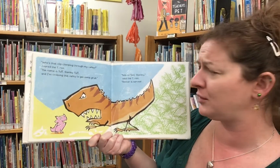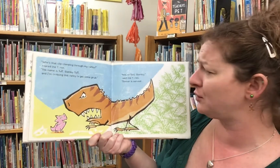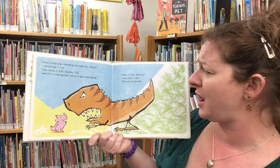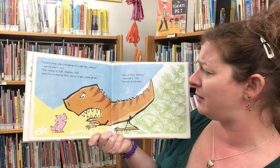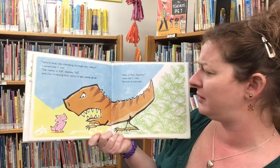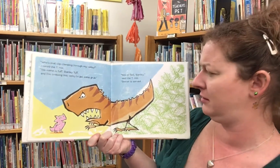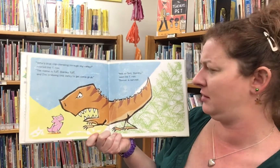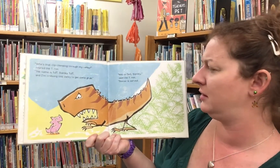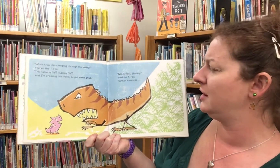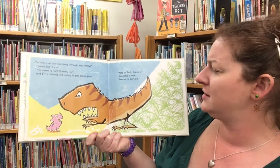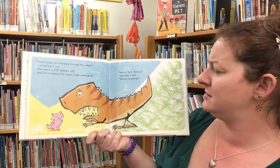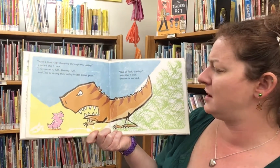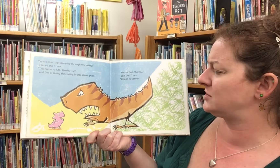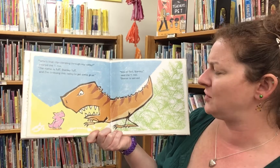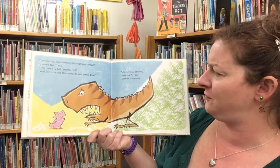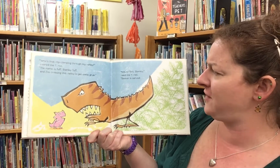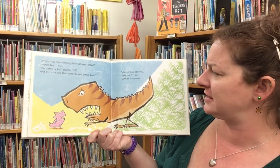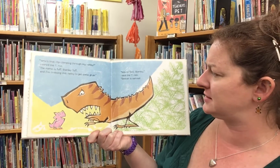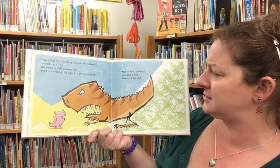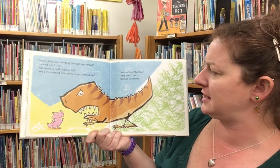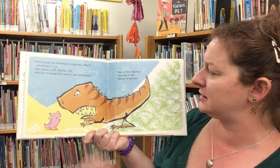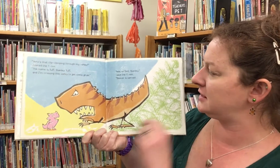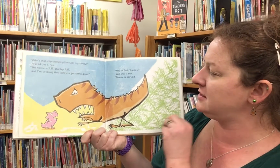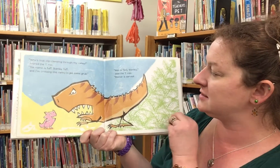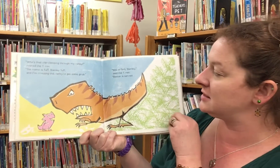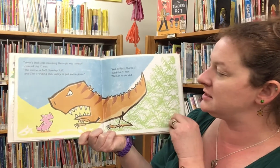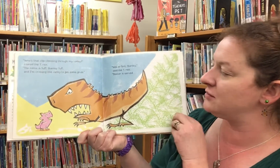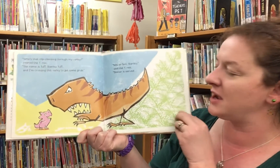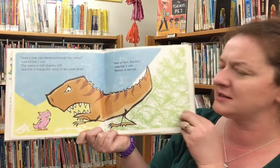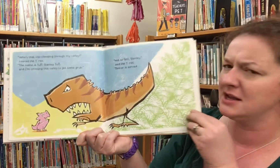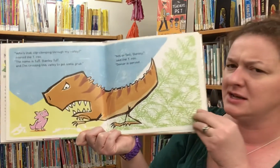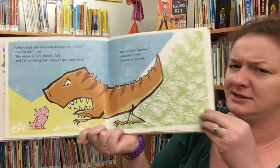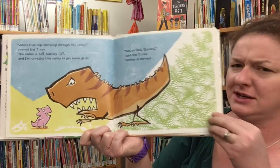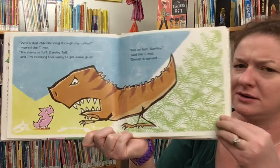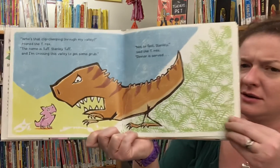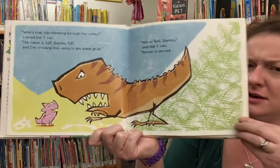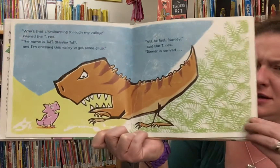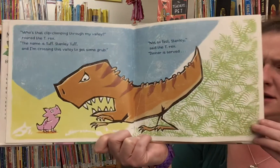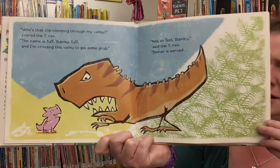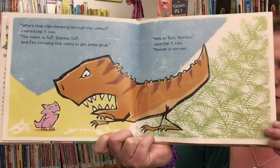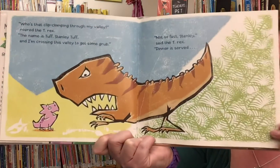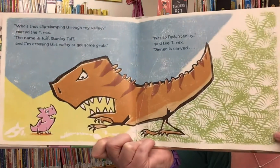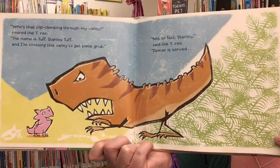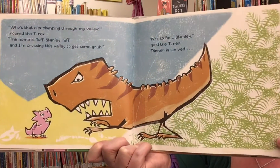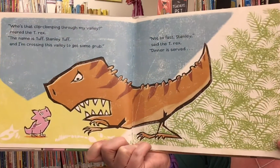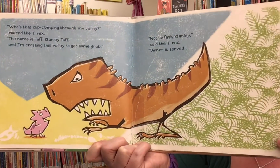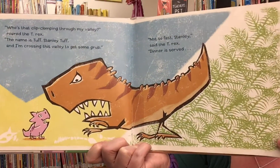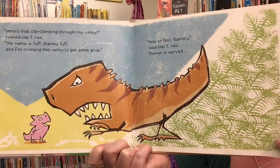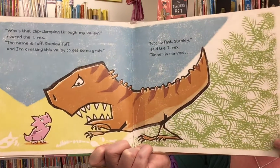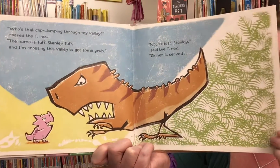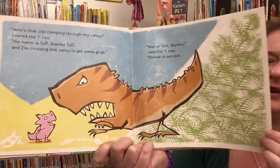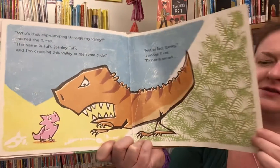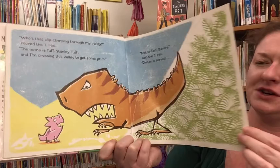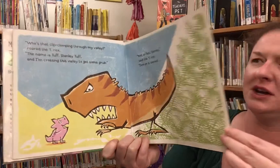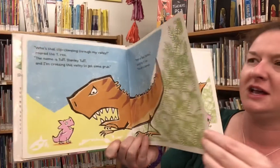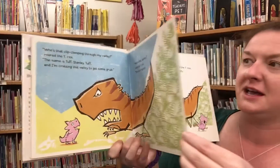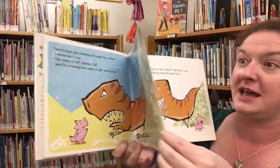grub." "Not so fast, Stanley," said the T-Rex. "Dinner is served,